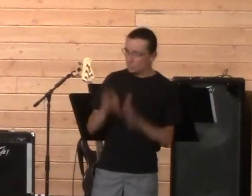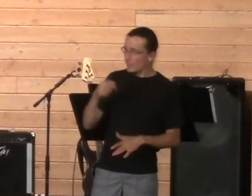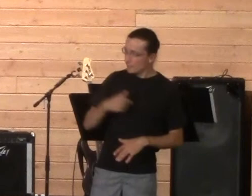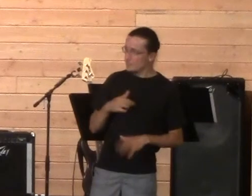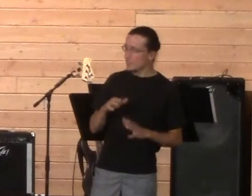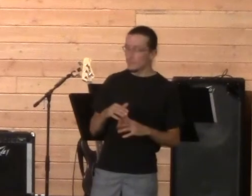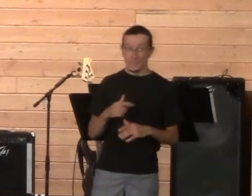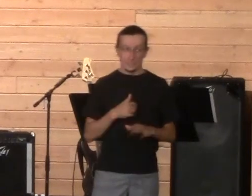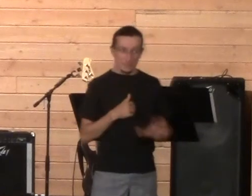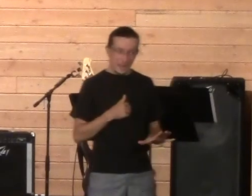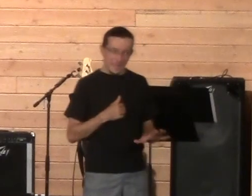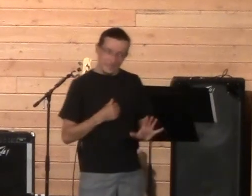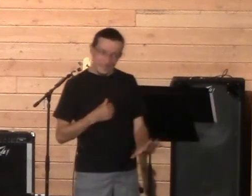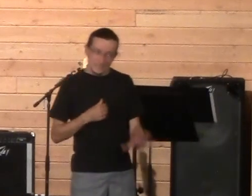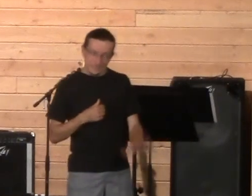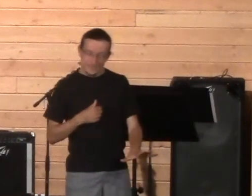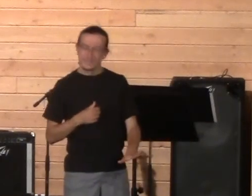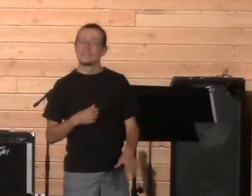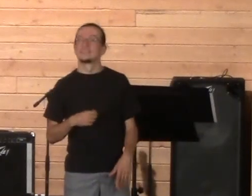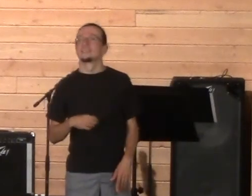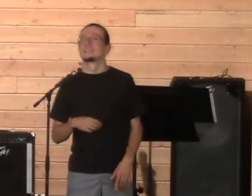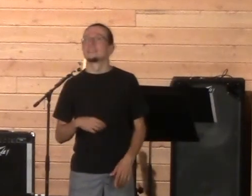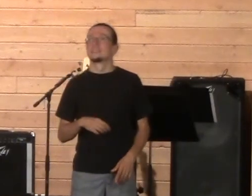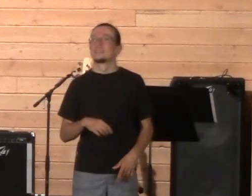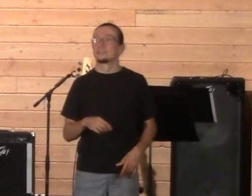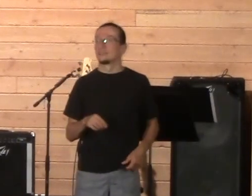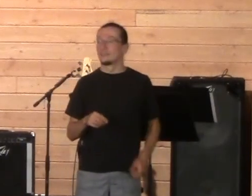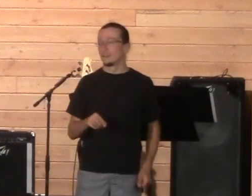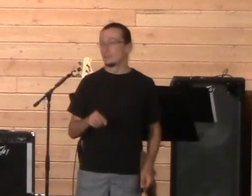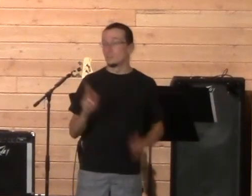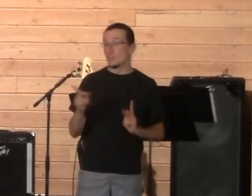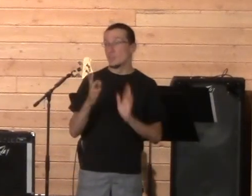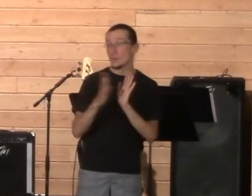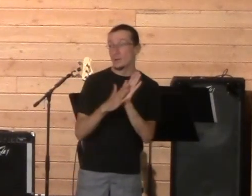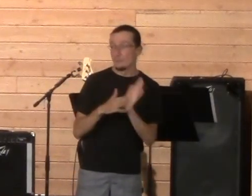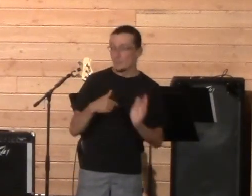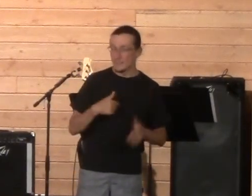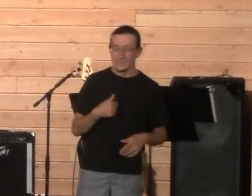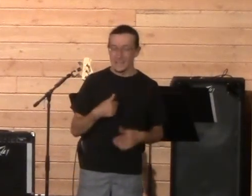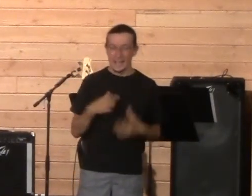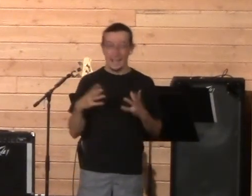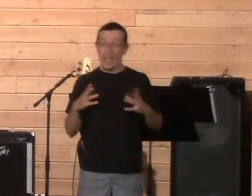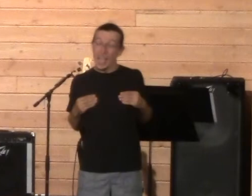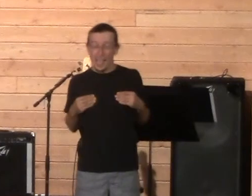yeah, okay. I don't take compliments that well sometimes.